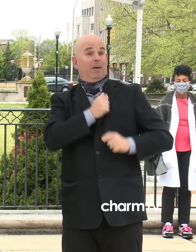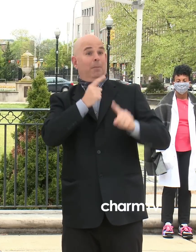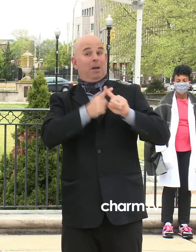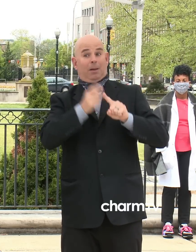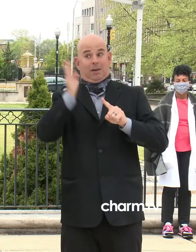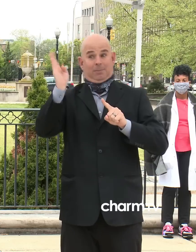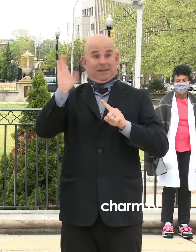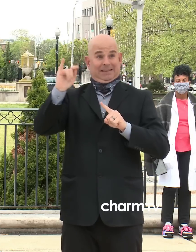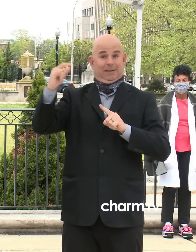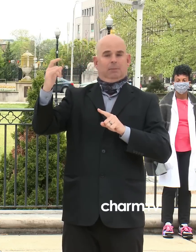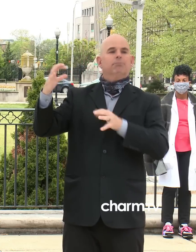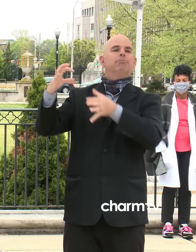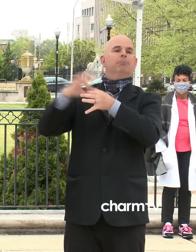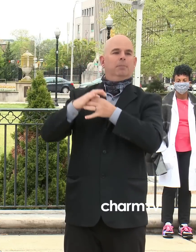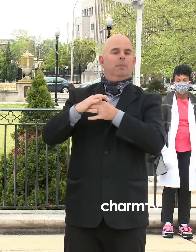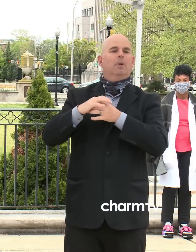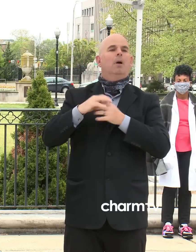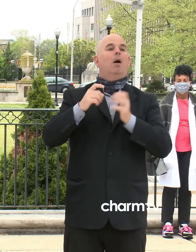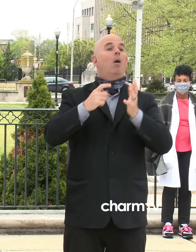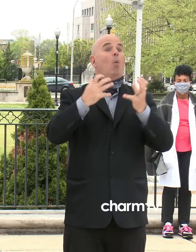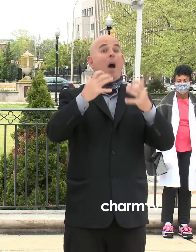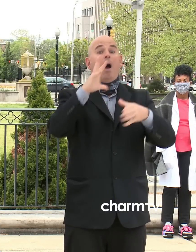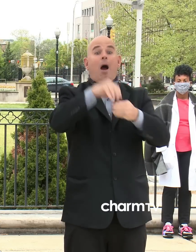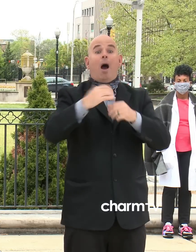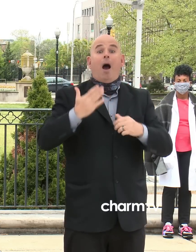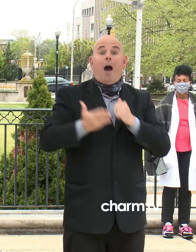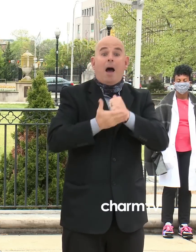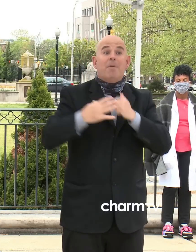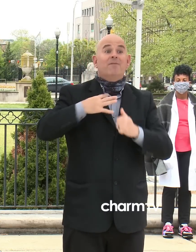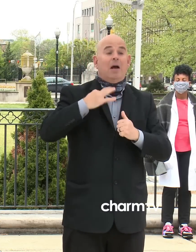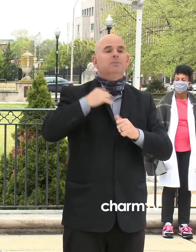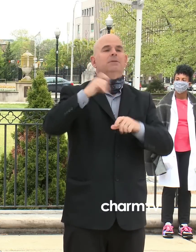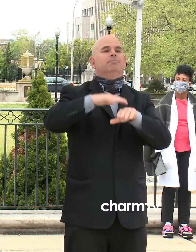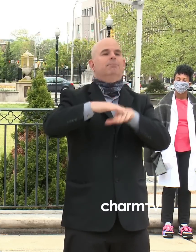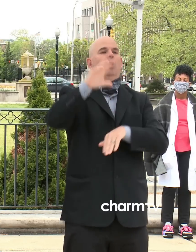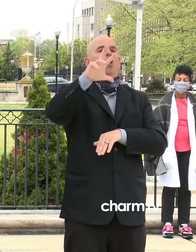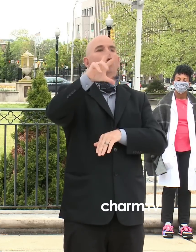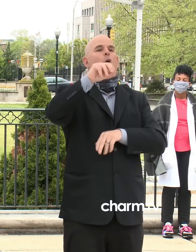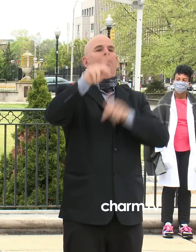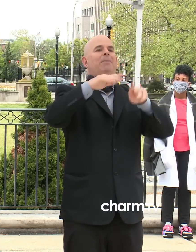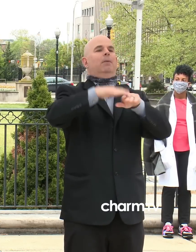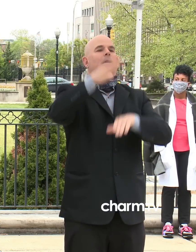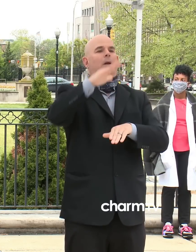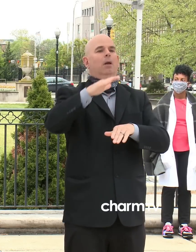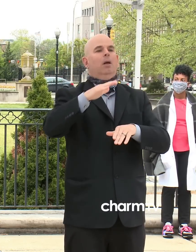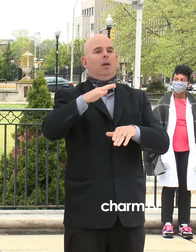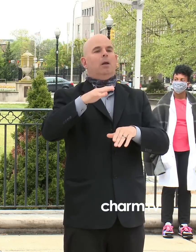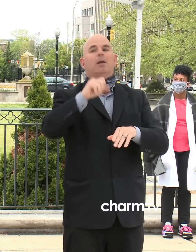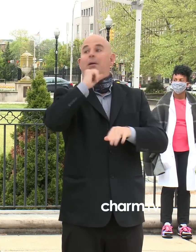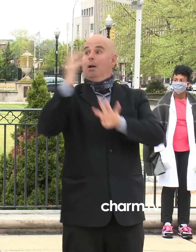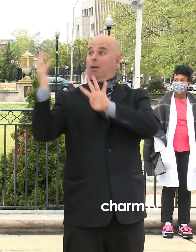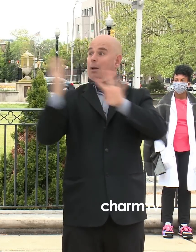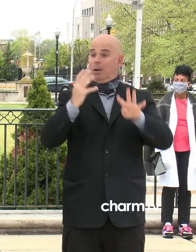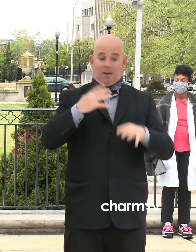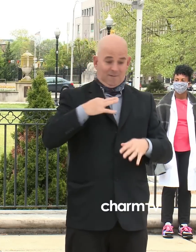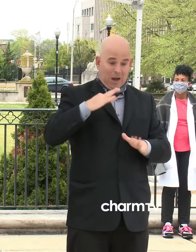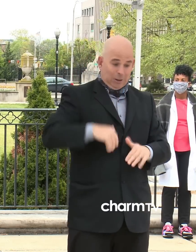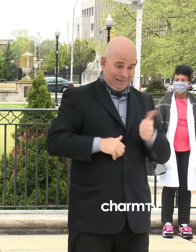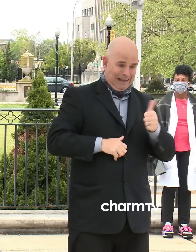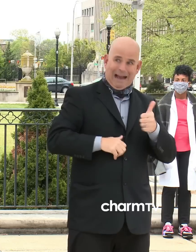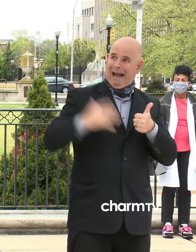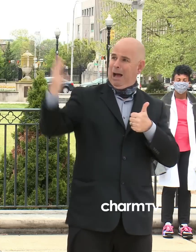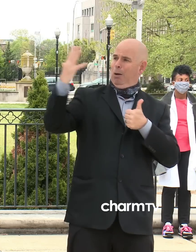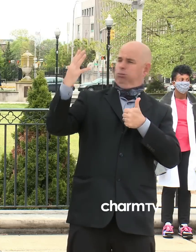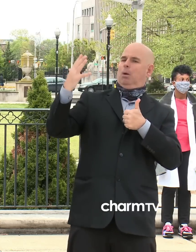require a minimum of 30 volunteers per day to ensure that every senior that has been referred receives these meals per